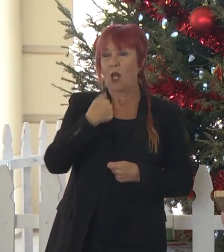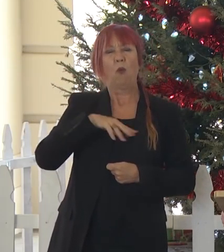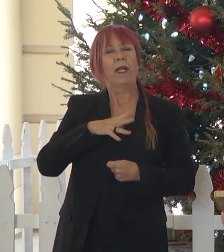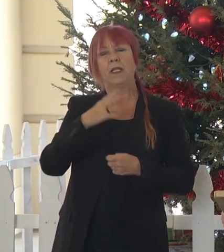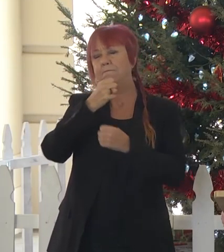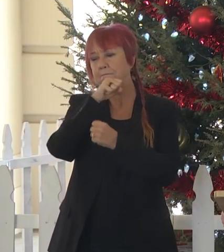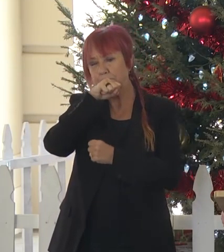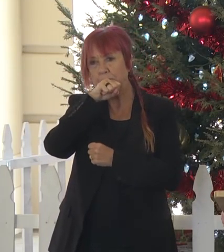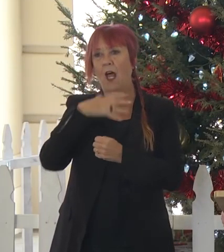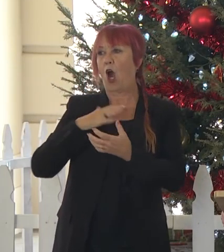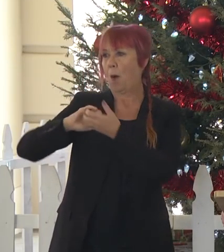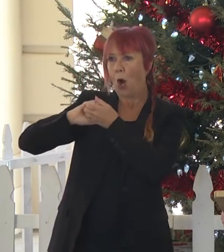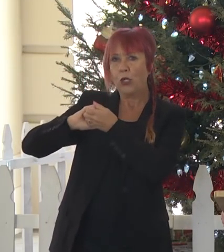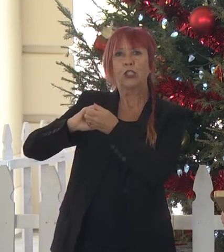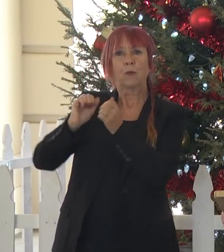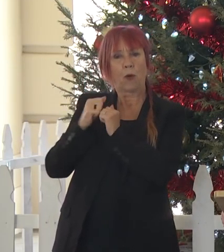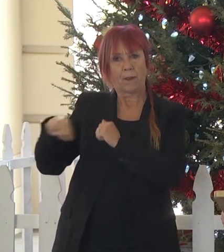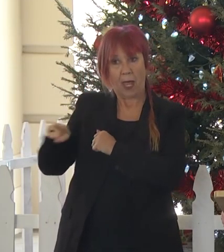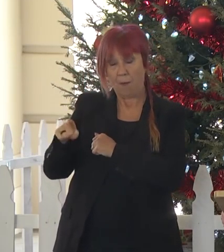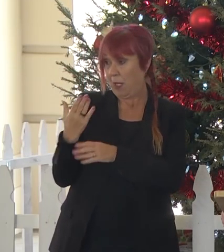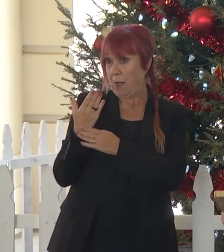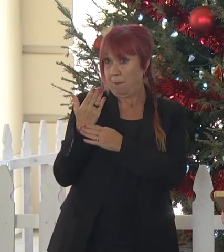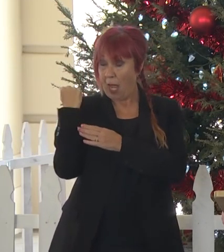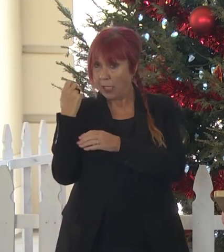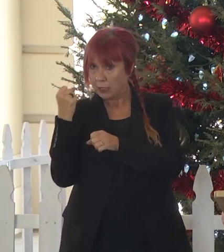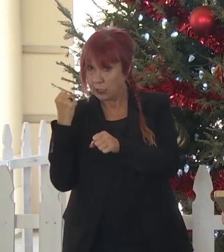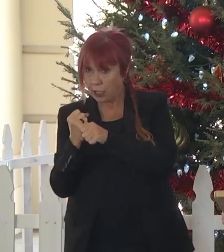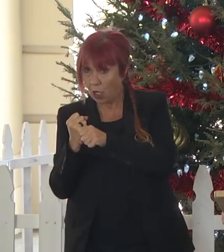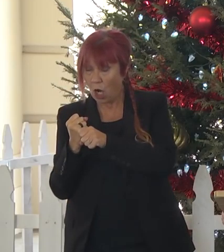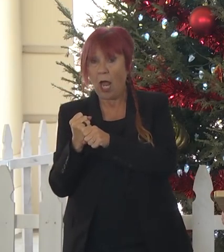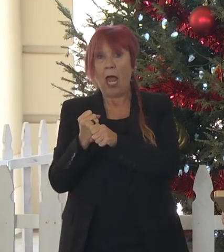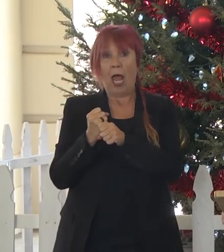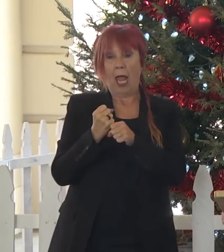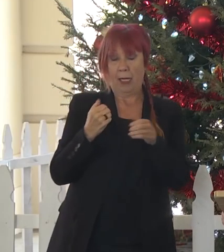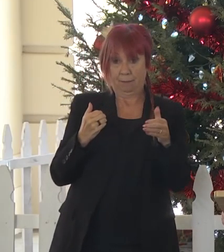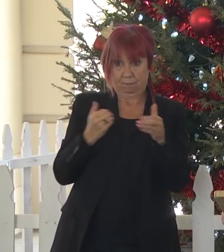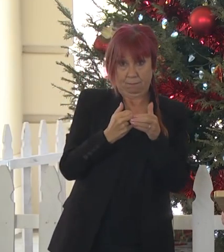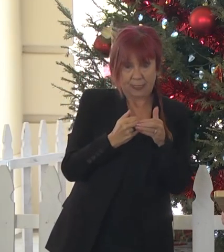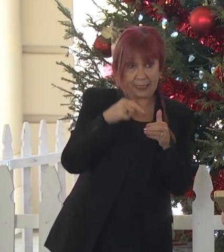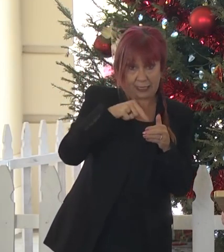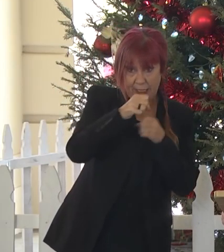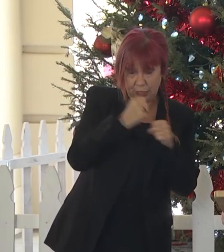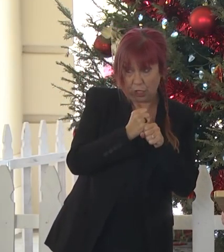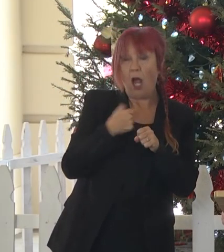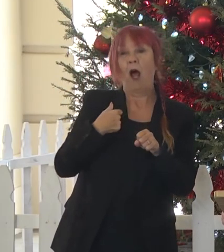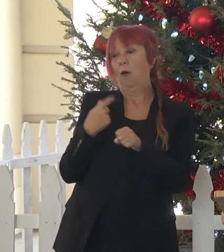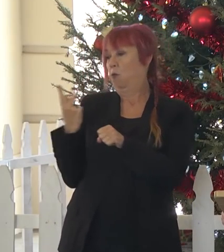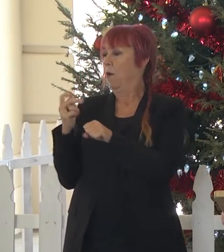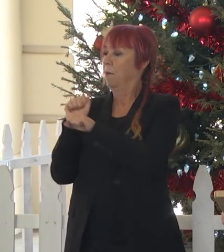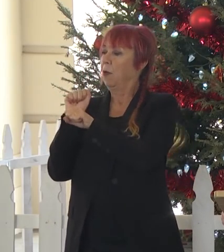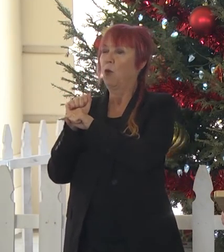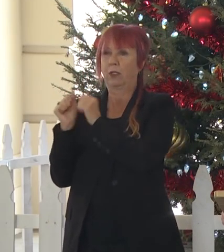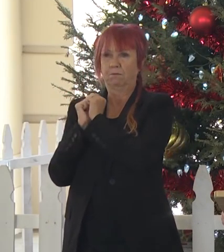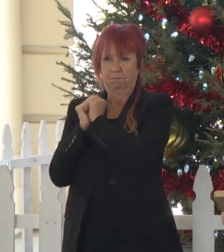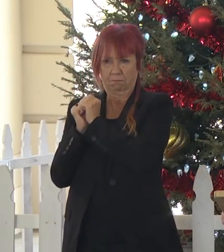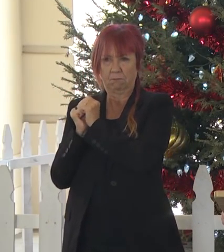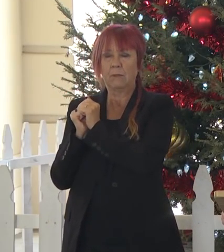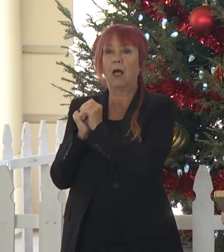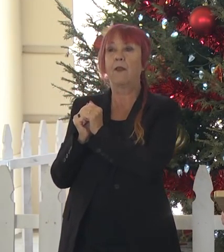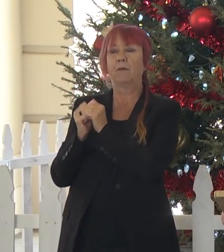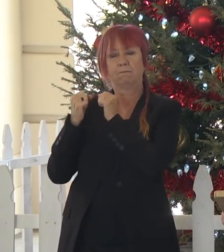Roses Association, and this past year and into the run-up to this year's events, I've been working very closely with Mr. Eads. He's done a great job